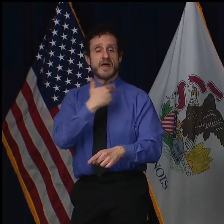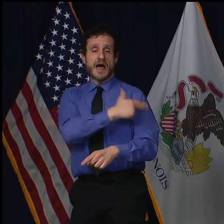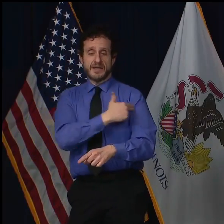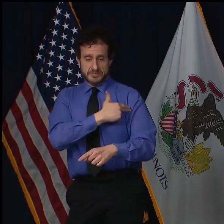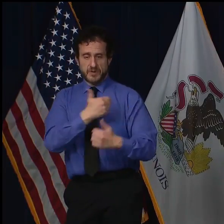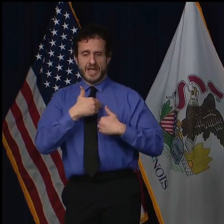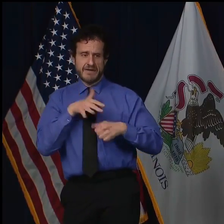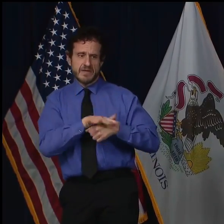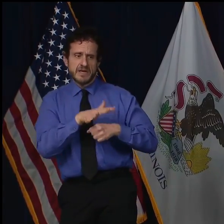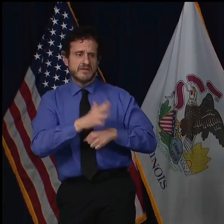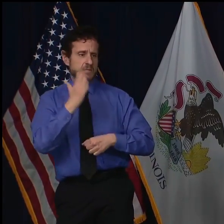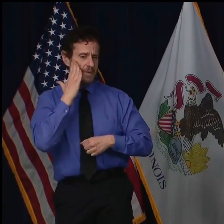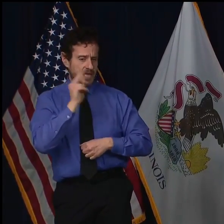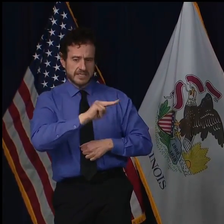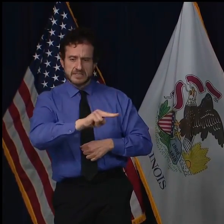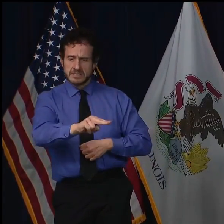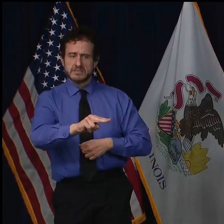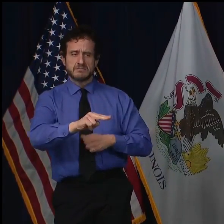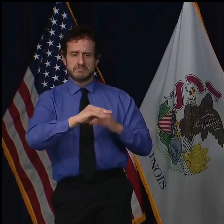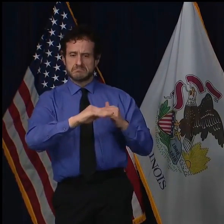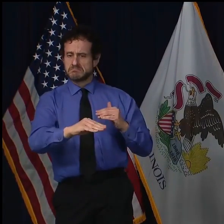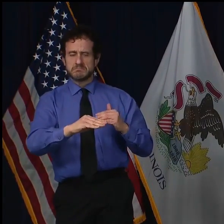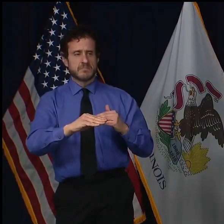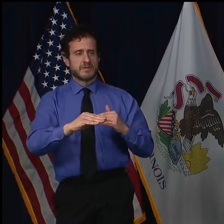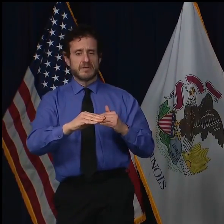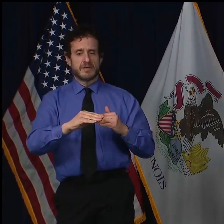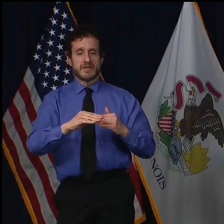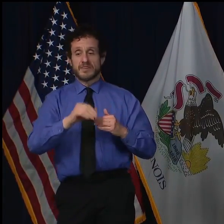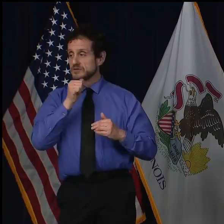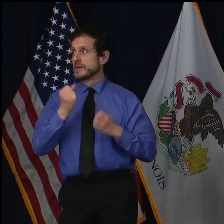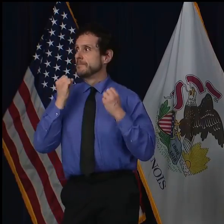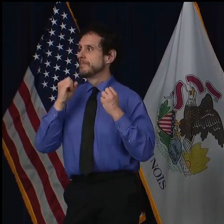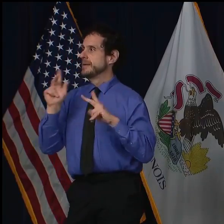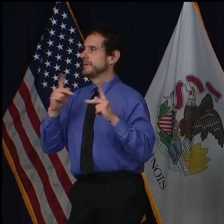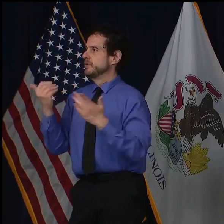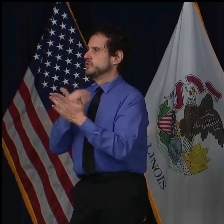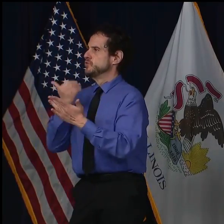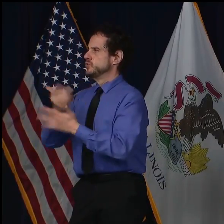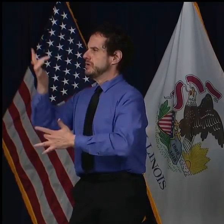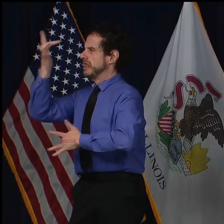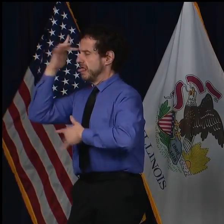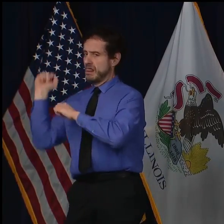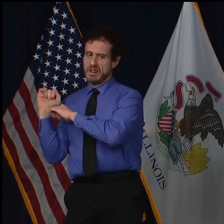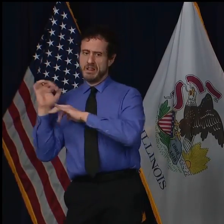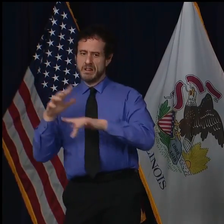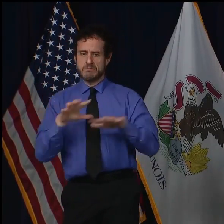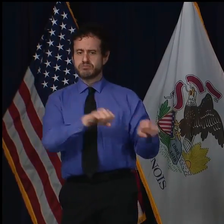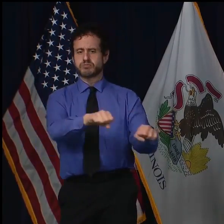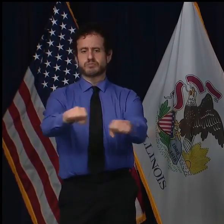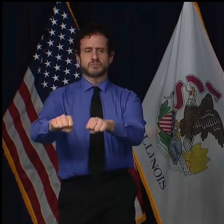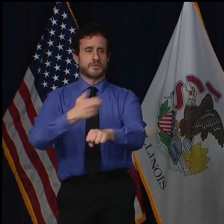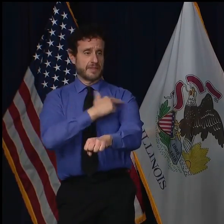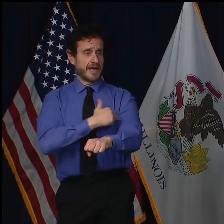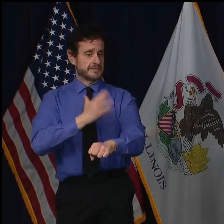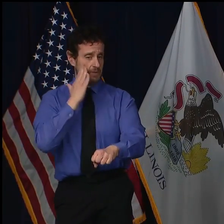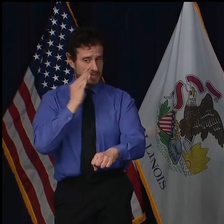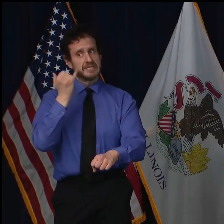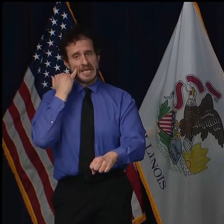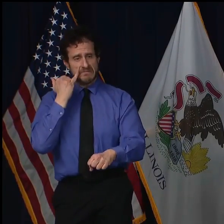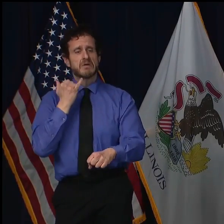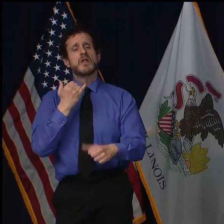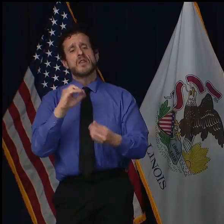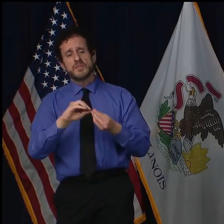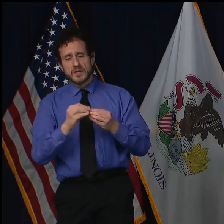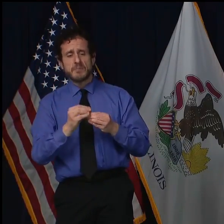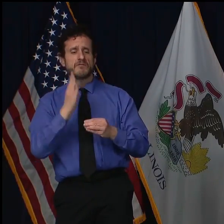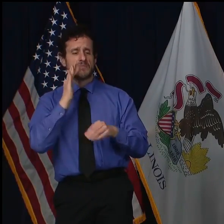hospital beds are flat, there aren't net new admissions going up over the course of this period of time, and as